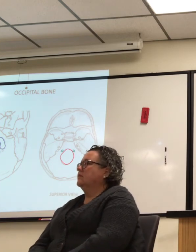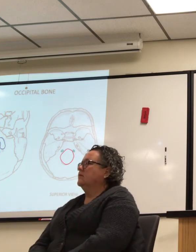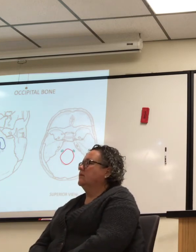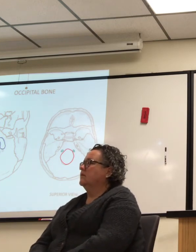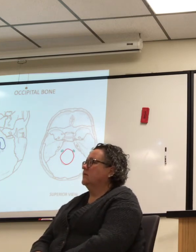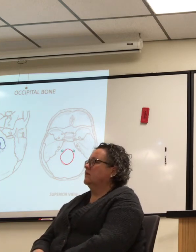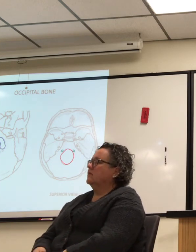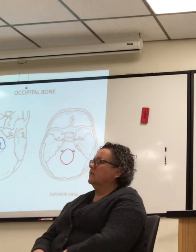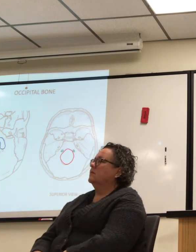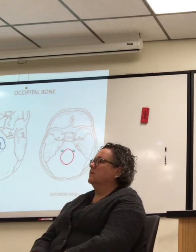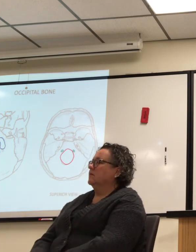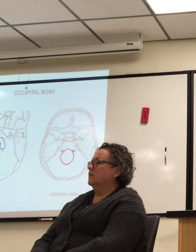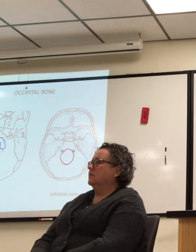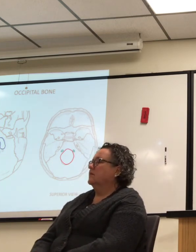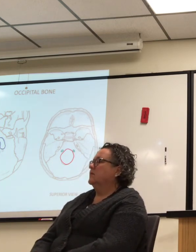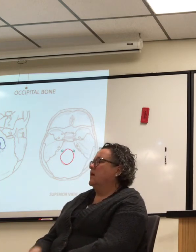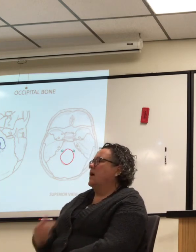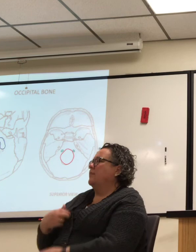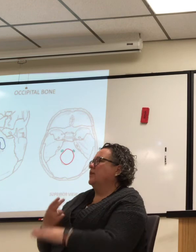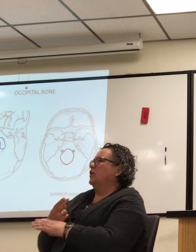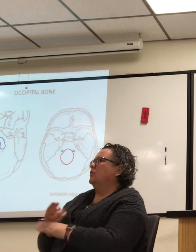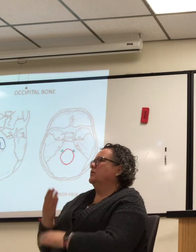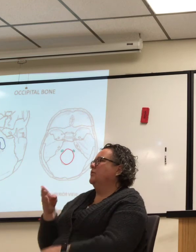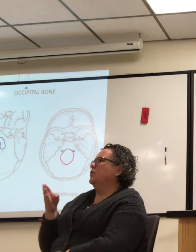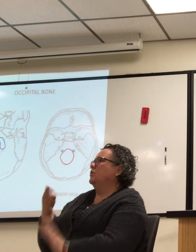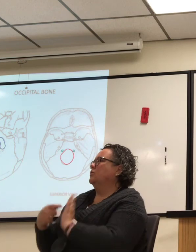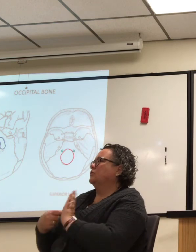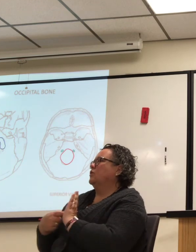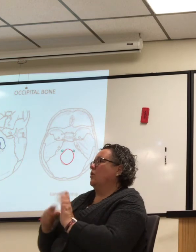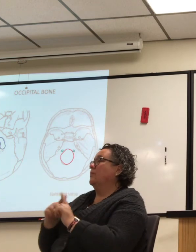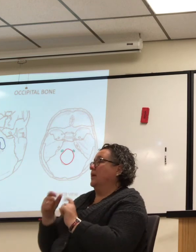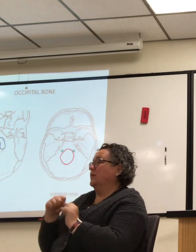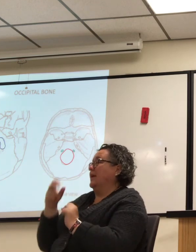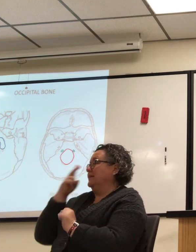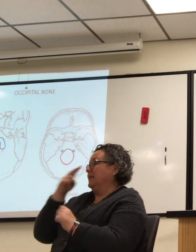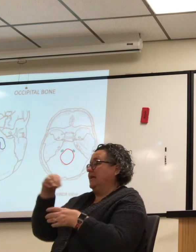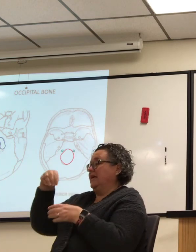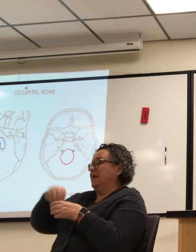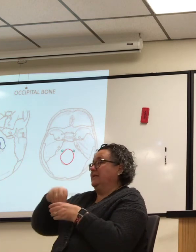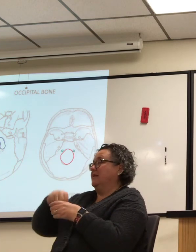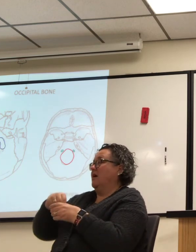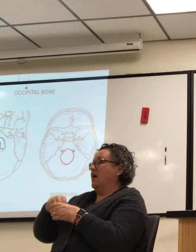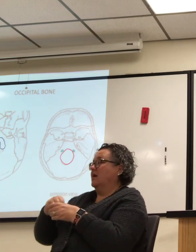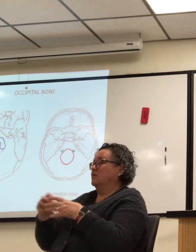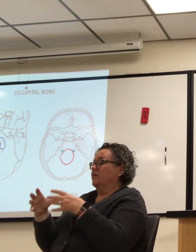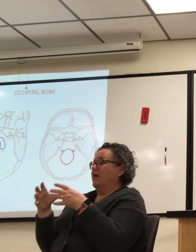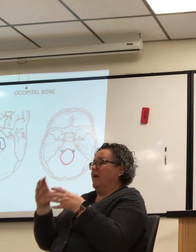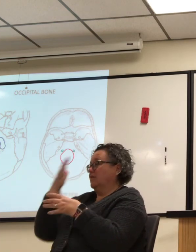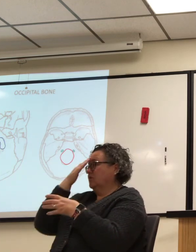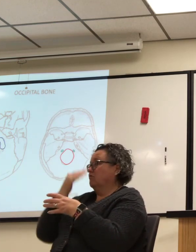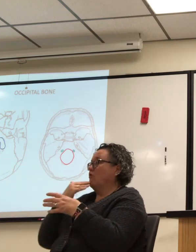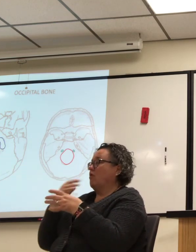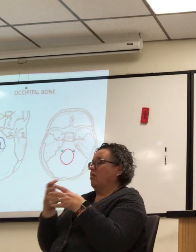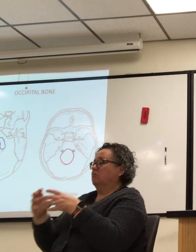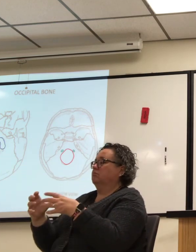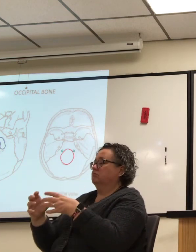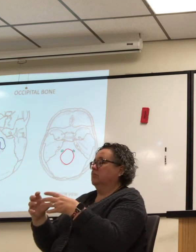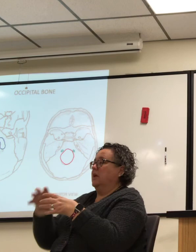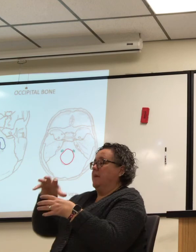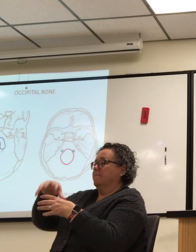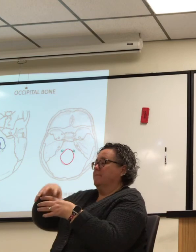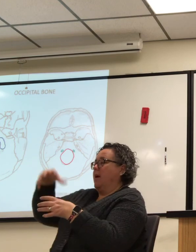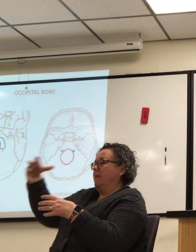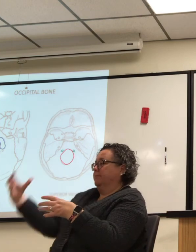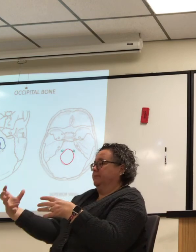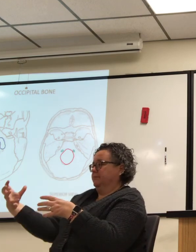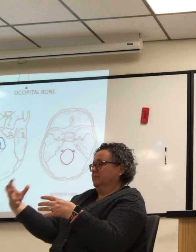I'll use blue to show you. You can see them on the inside of the skull. Superior view, cranium removed.